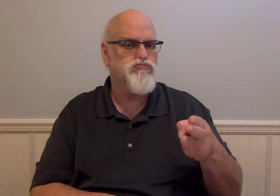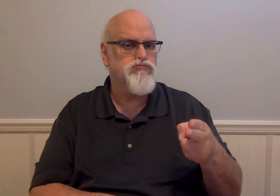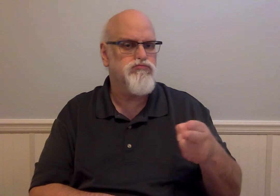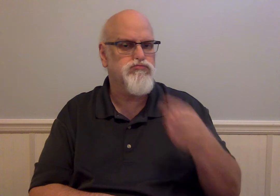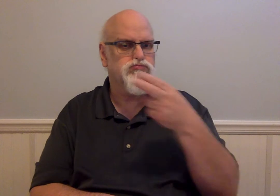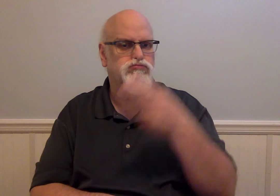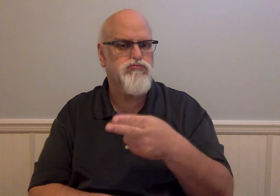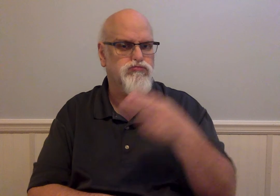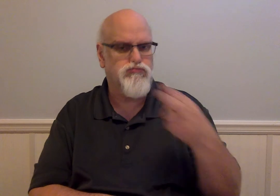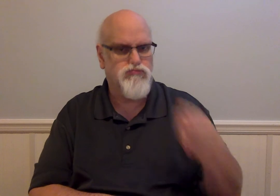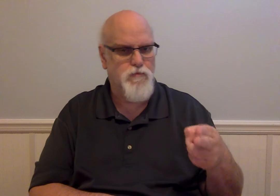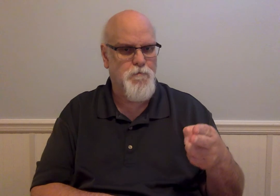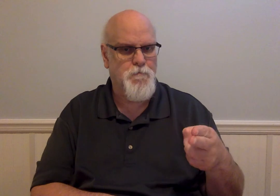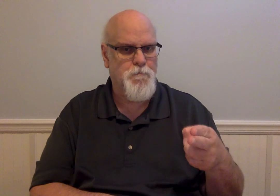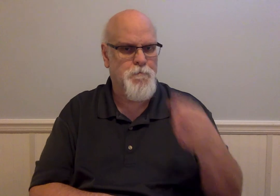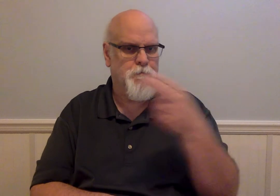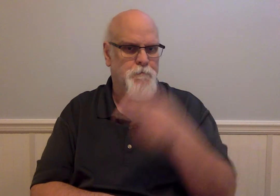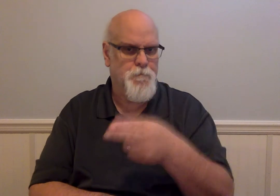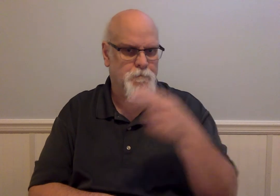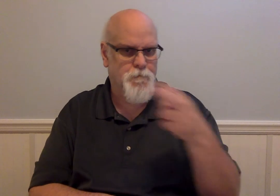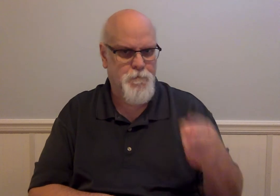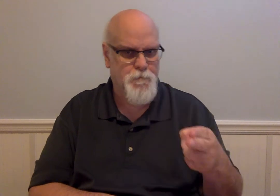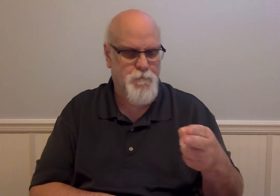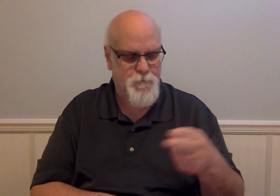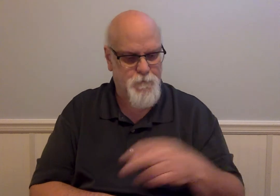An H and an H bouncing is hard of hearing.